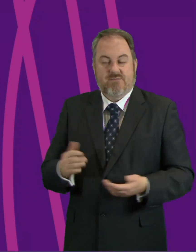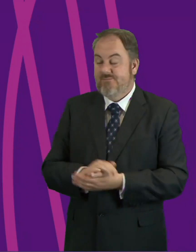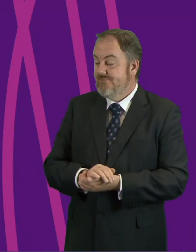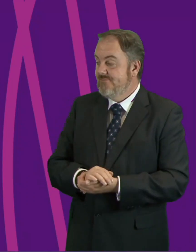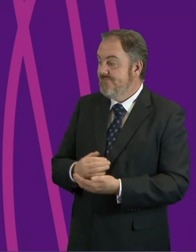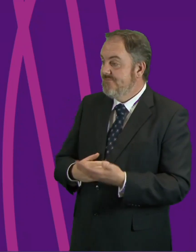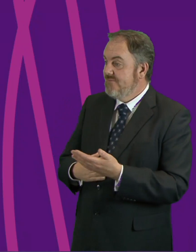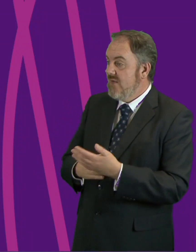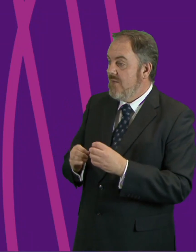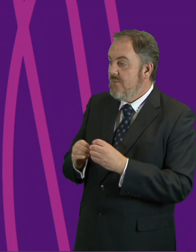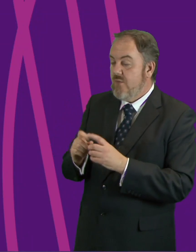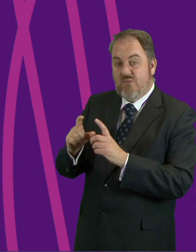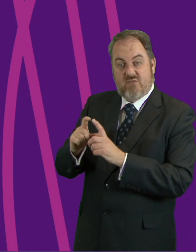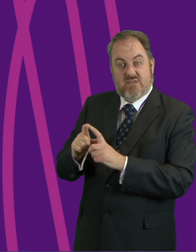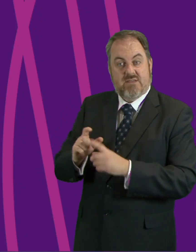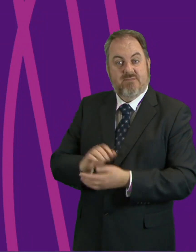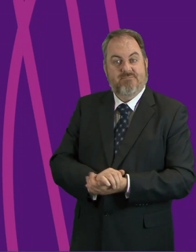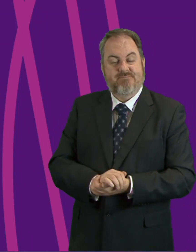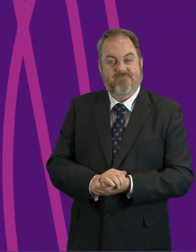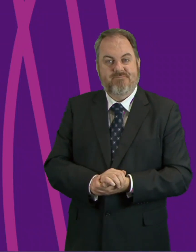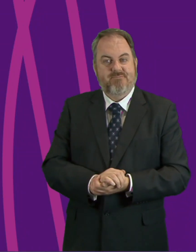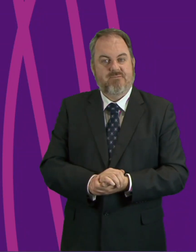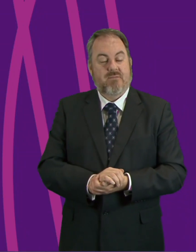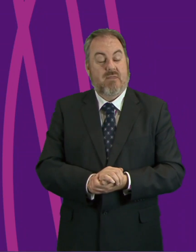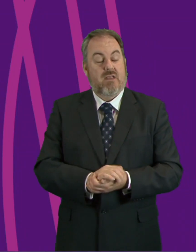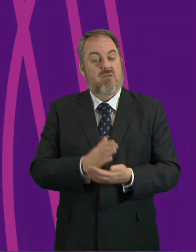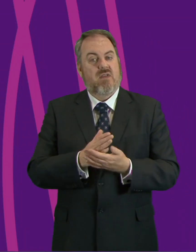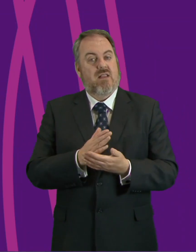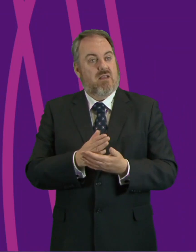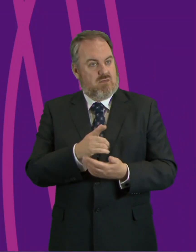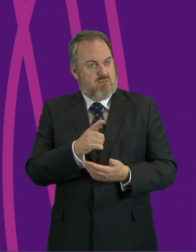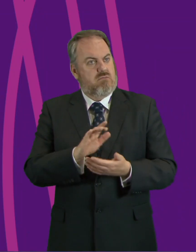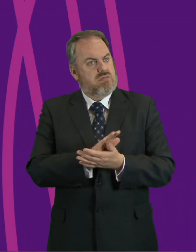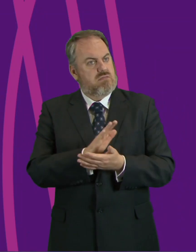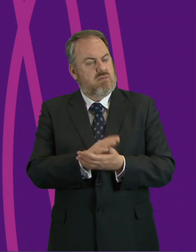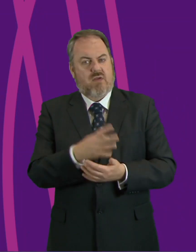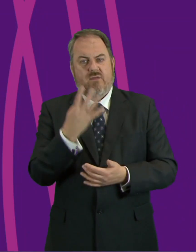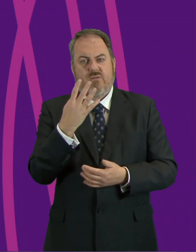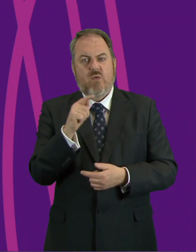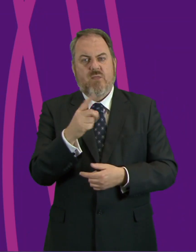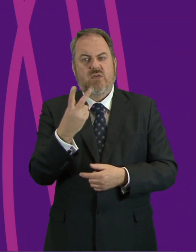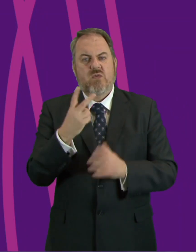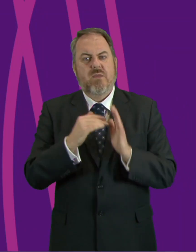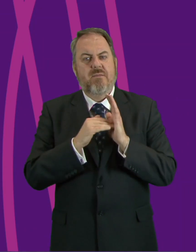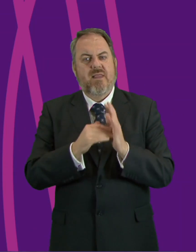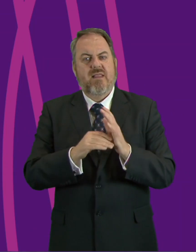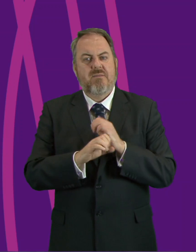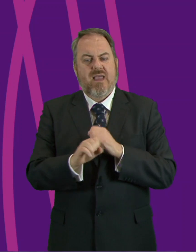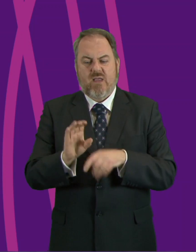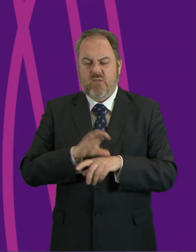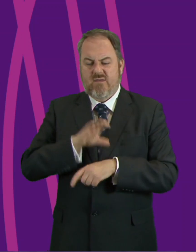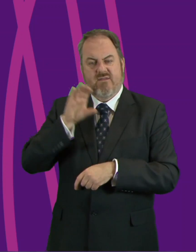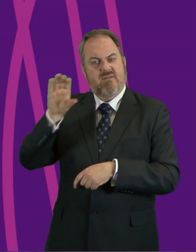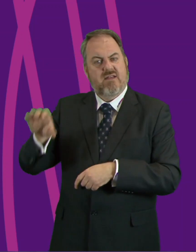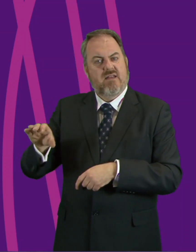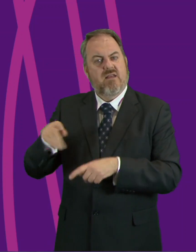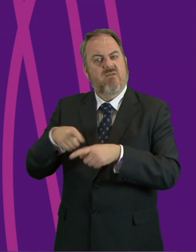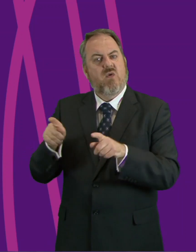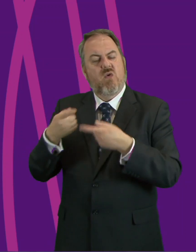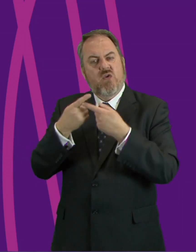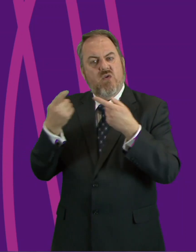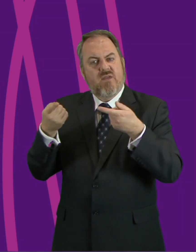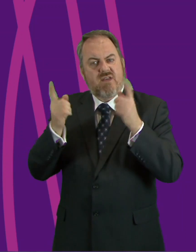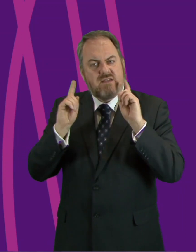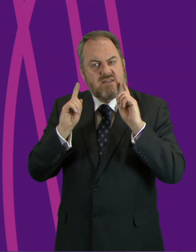by Liam Kerr. Presiding Officer, I welcome the £4.2 million additional funds from the Scottish Government made available to universities and